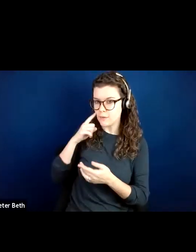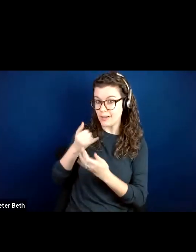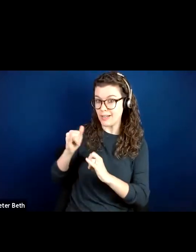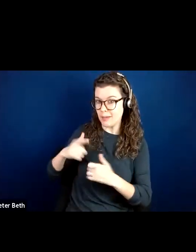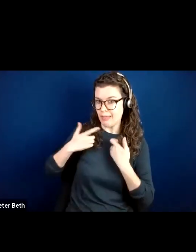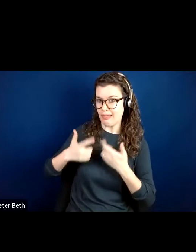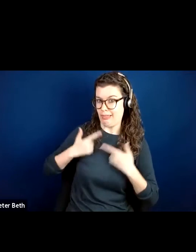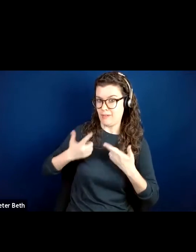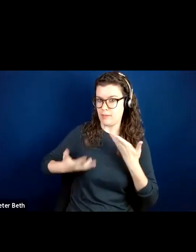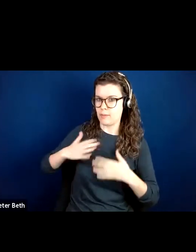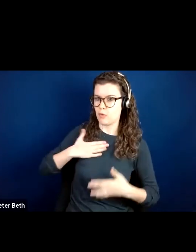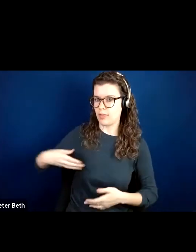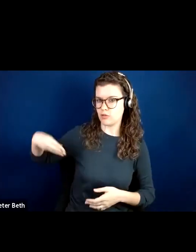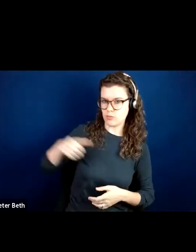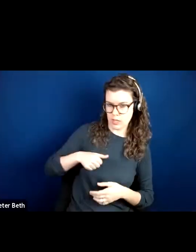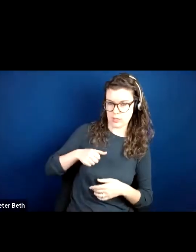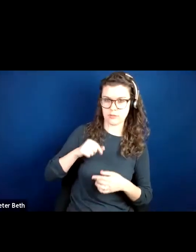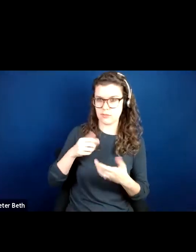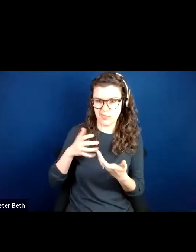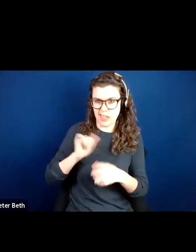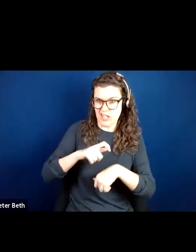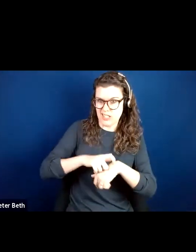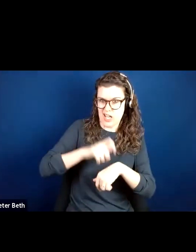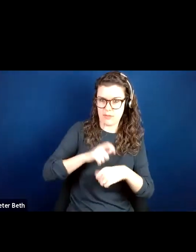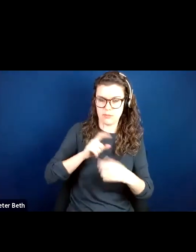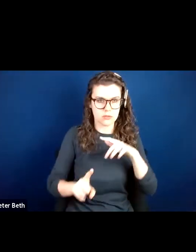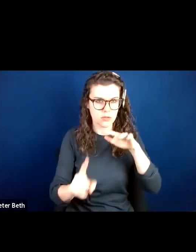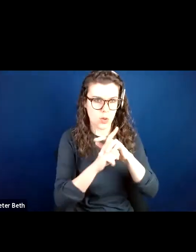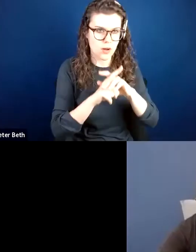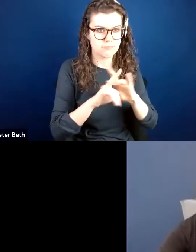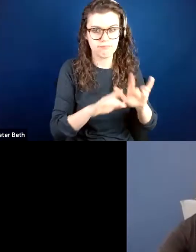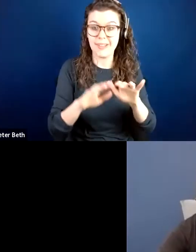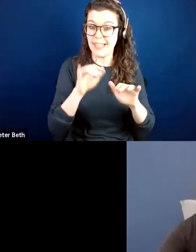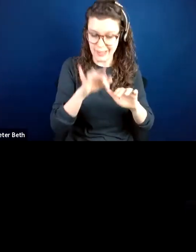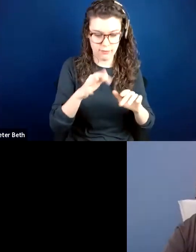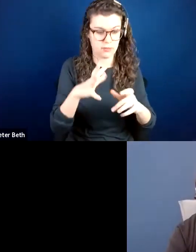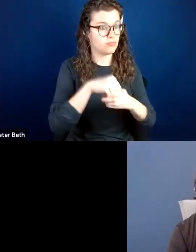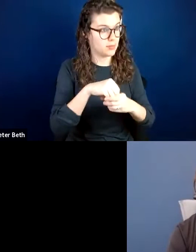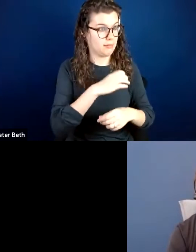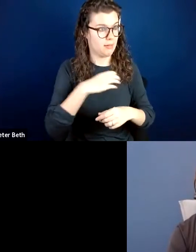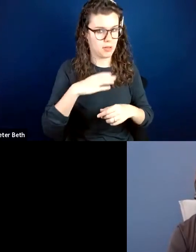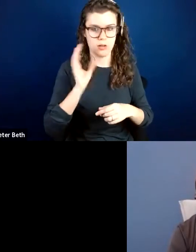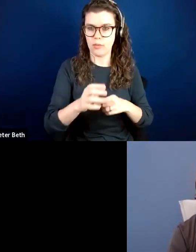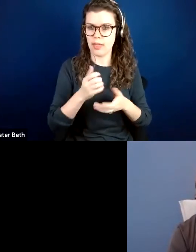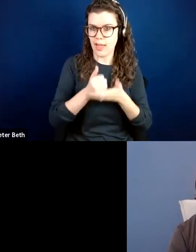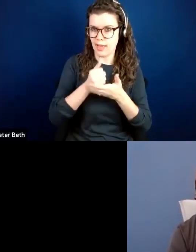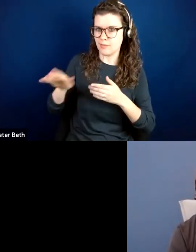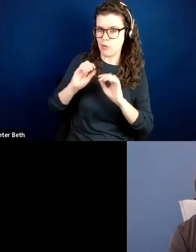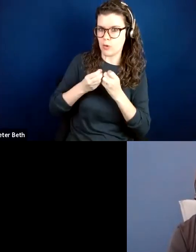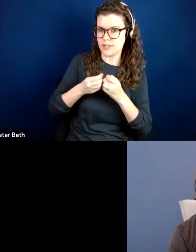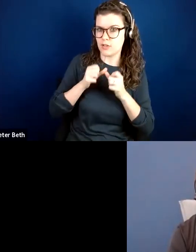on the committee is going to advance the mission of your organization. I'm moving on to slide